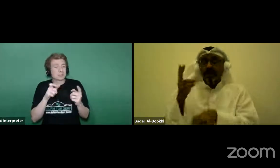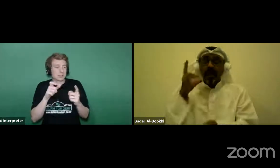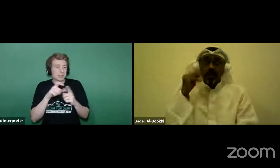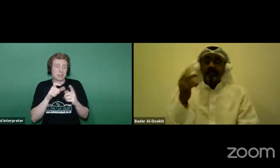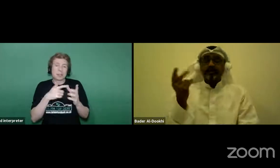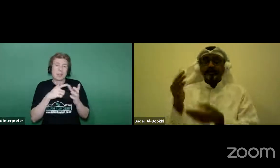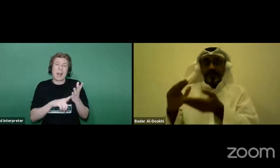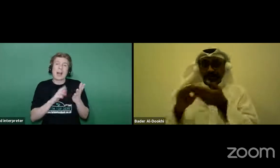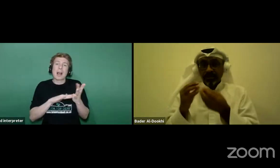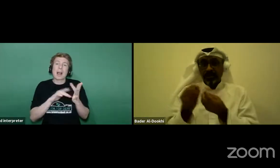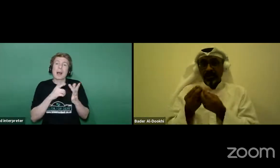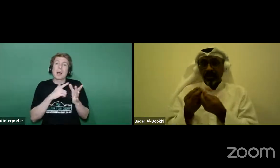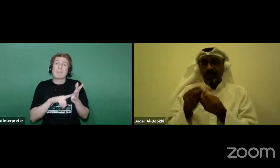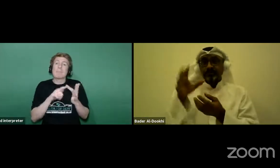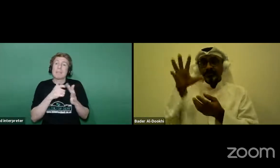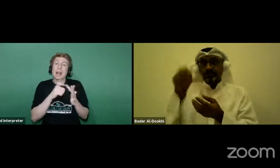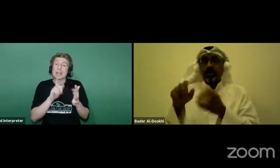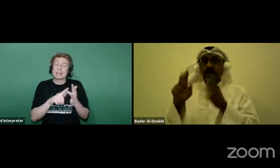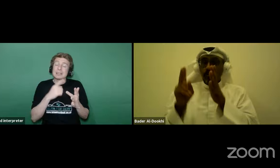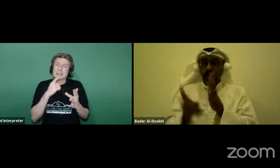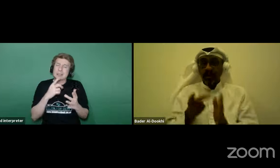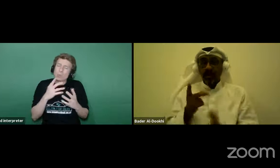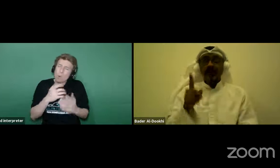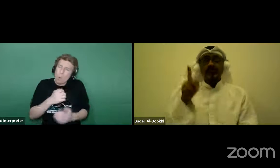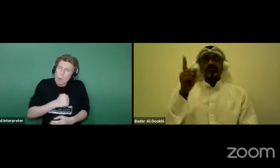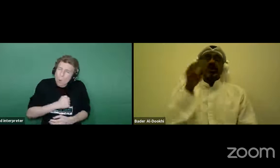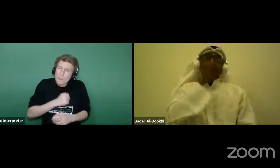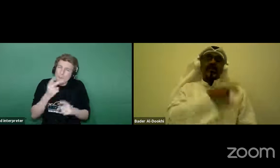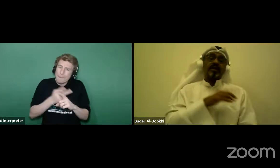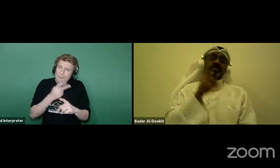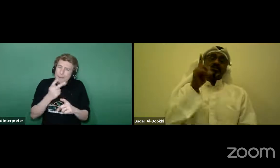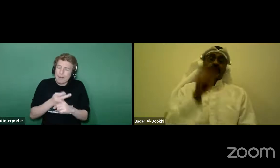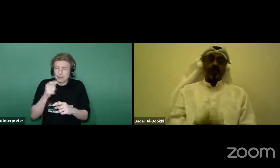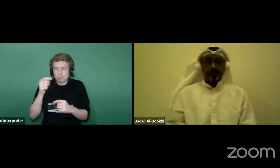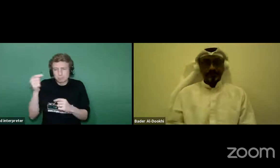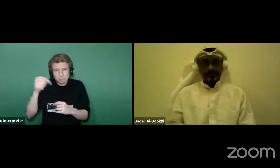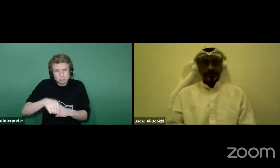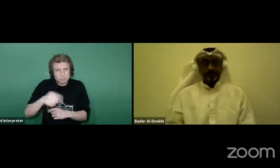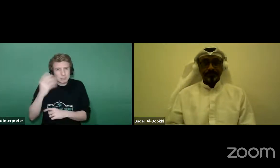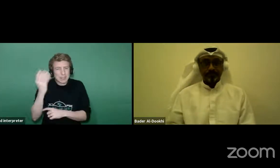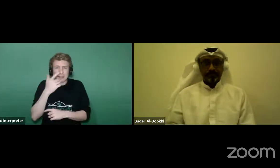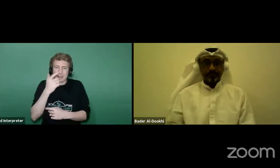can book him again so that we can benefit from him.